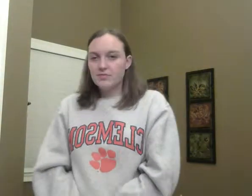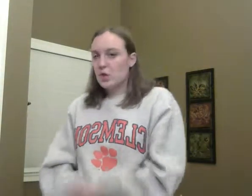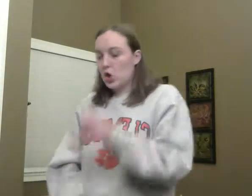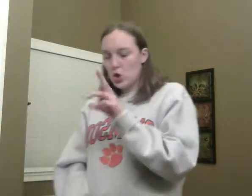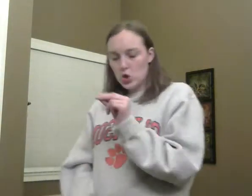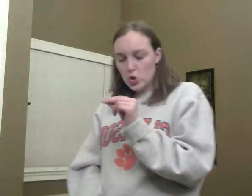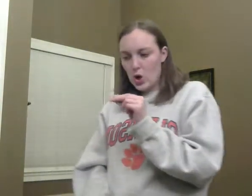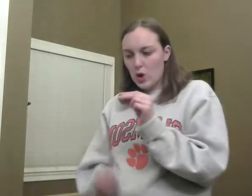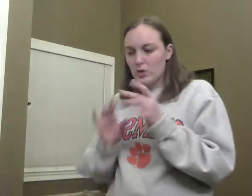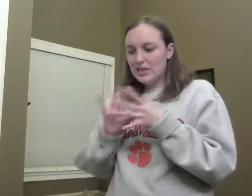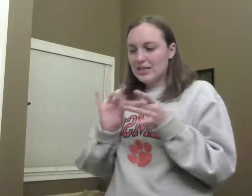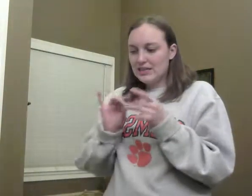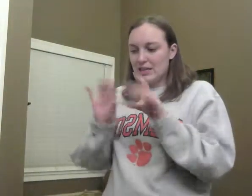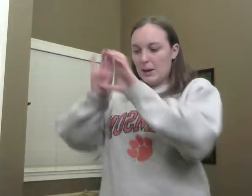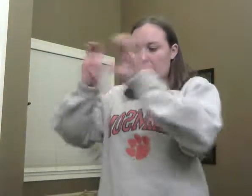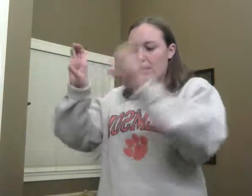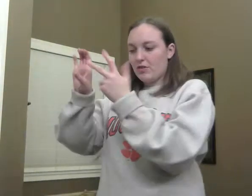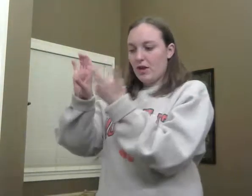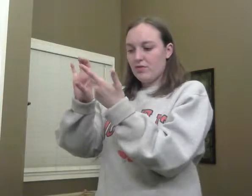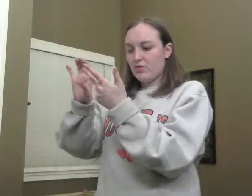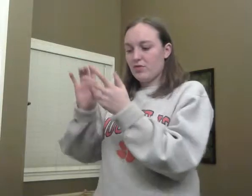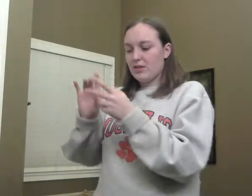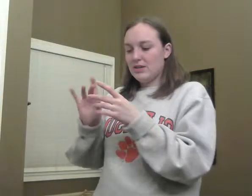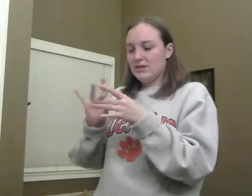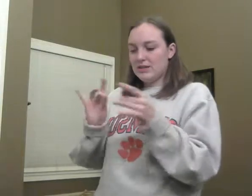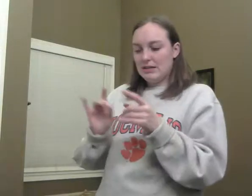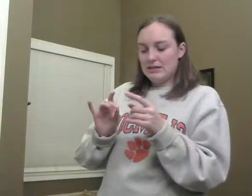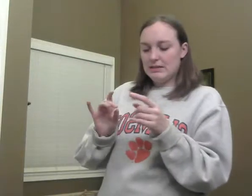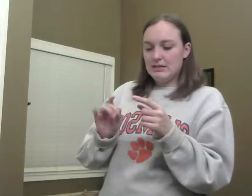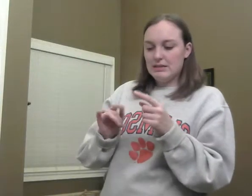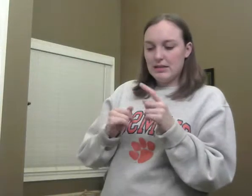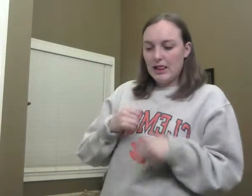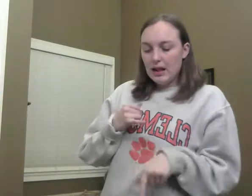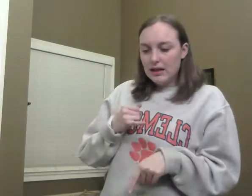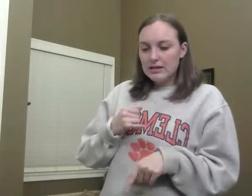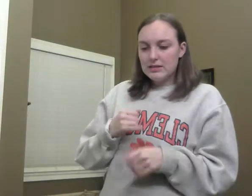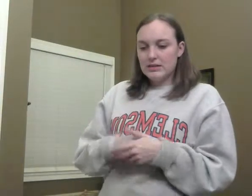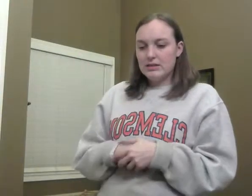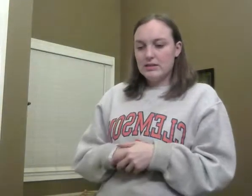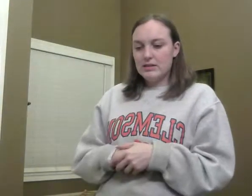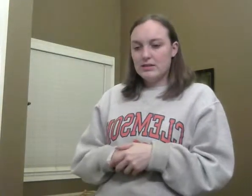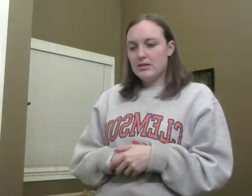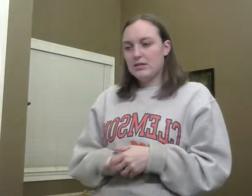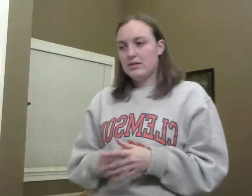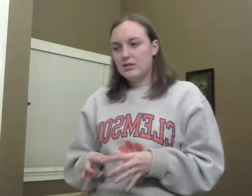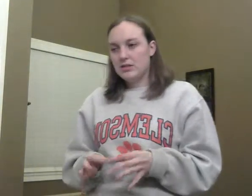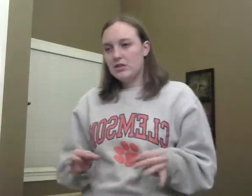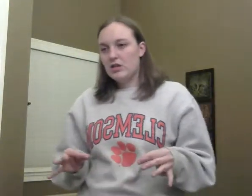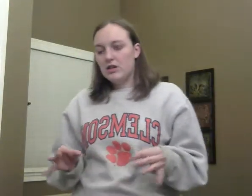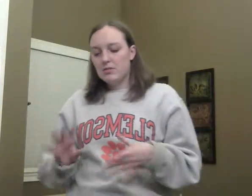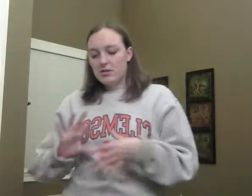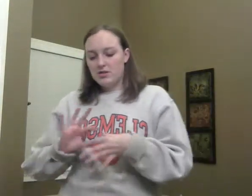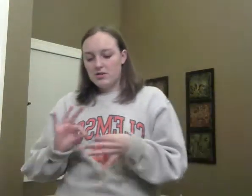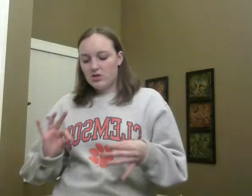No, because it says in paragraph 3 on the last sentence, in fact, water striders only go inland when rain or strong